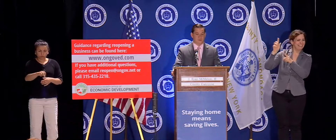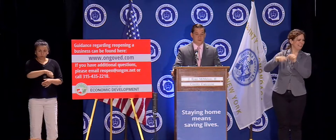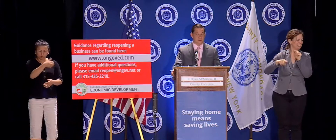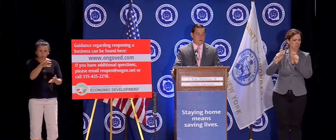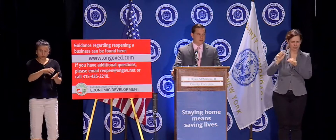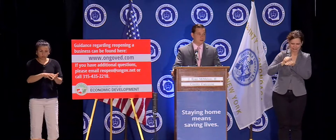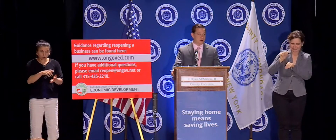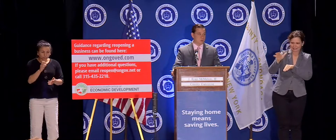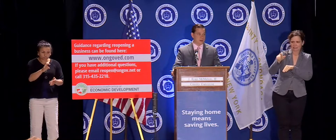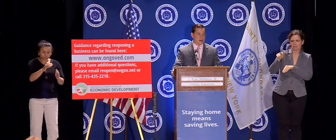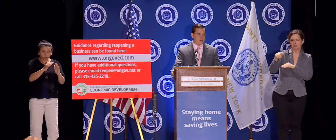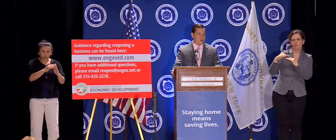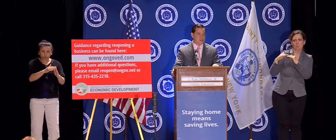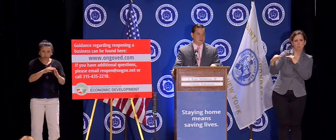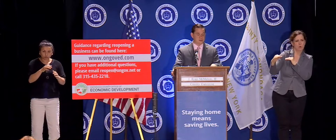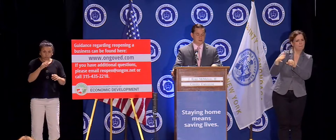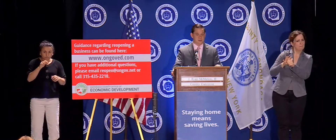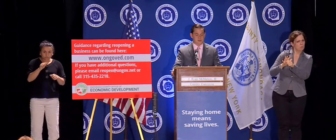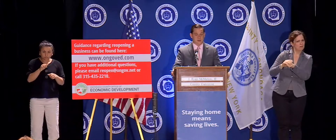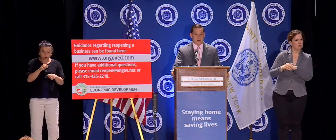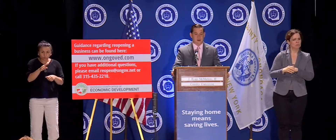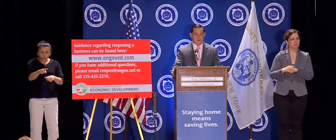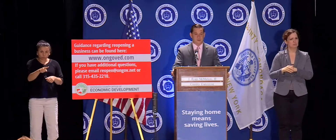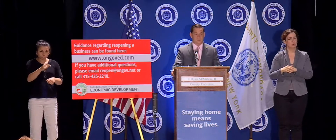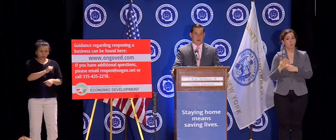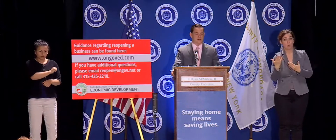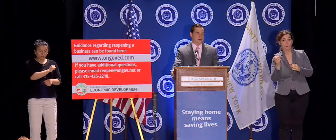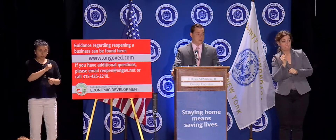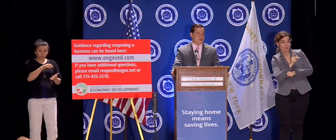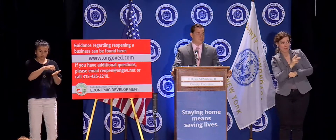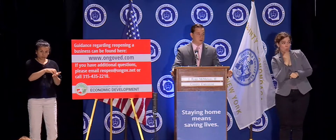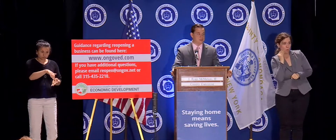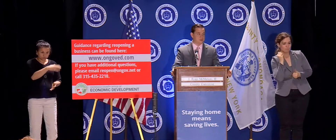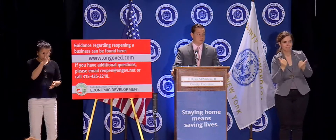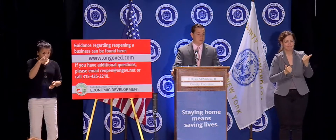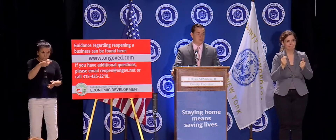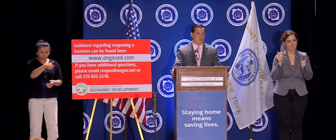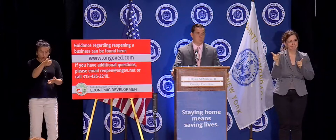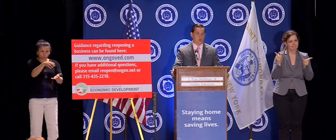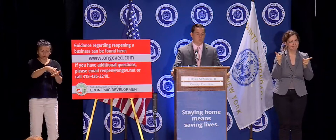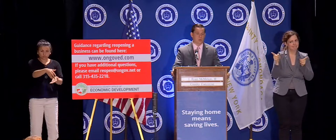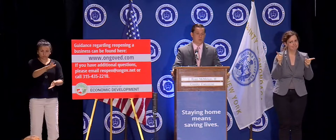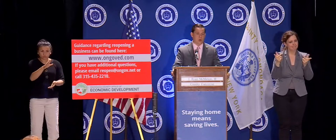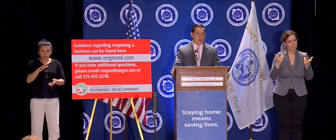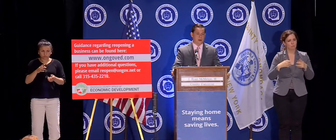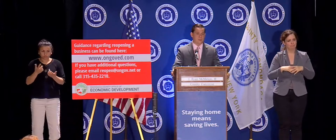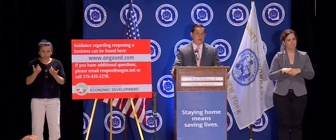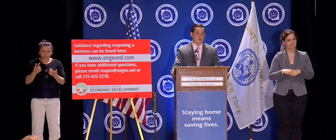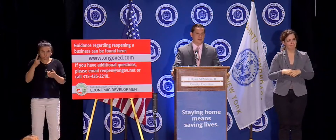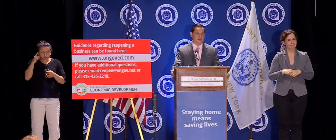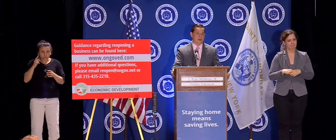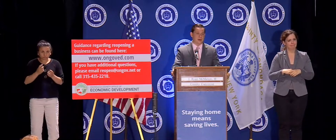other facility. So we got to address this. This is an unintended consequence of the executive order.